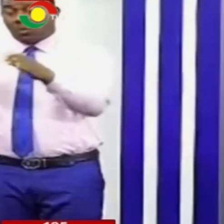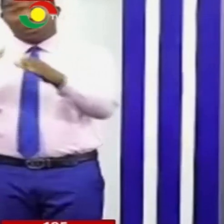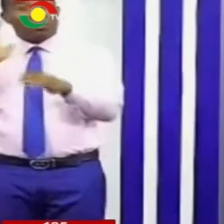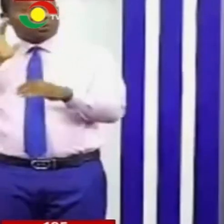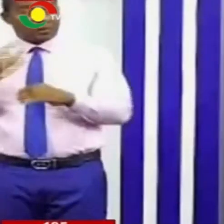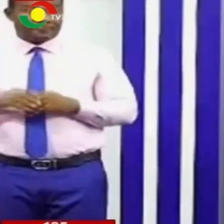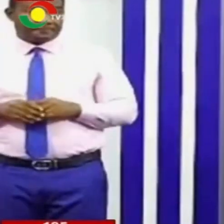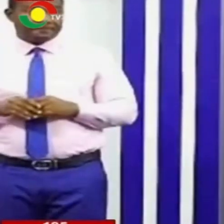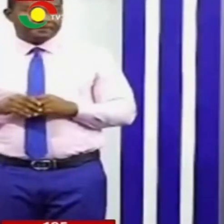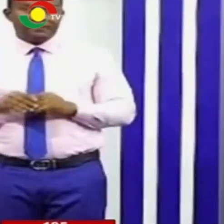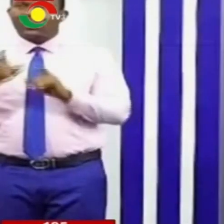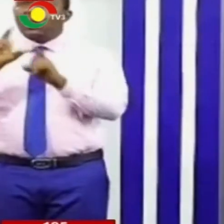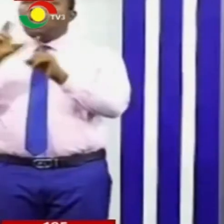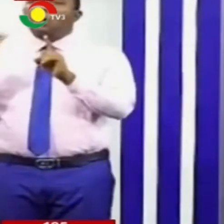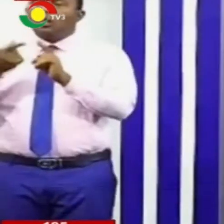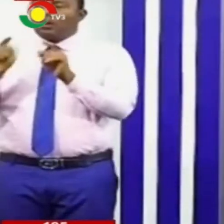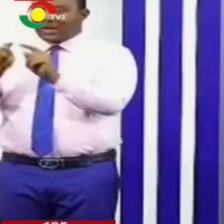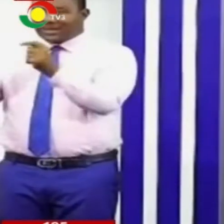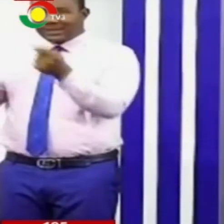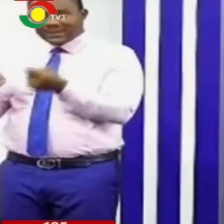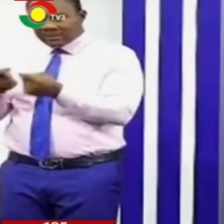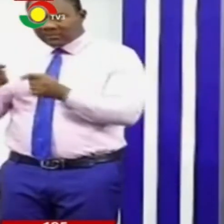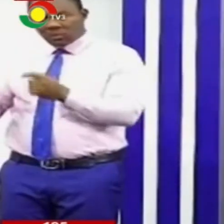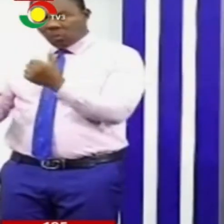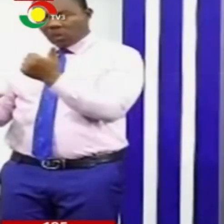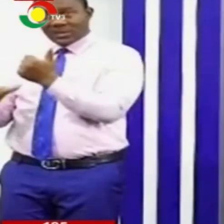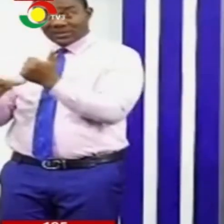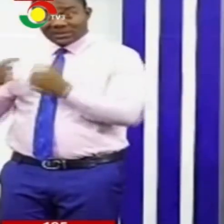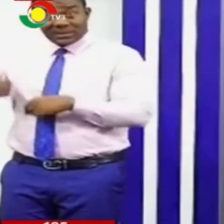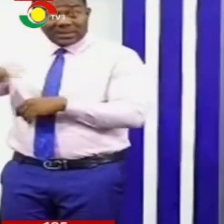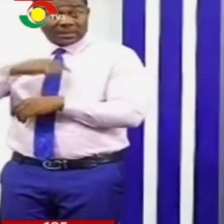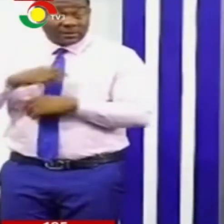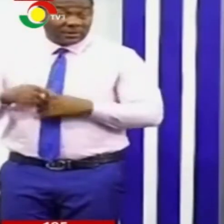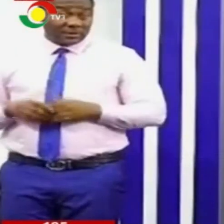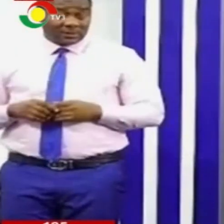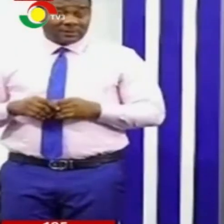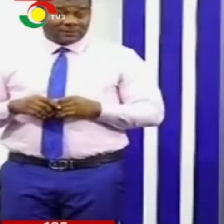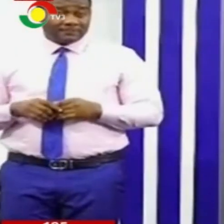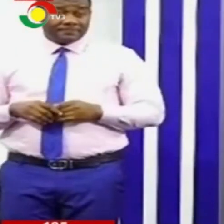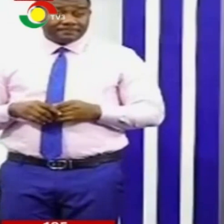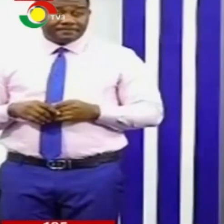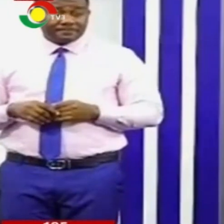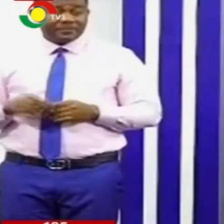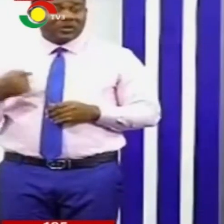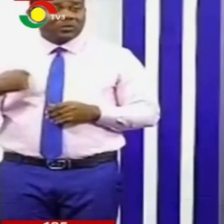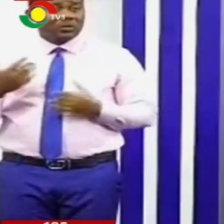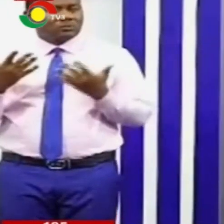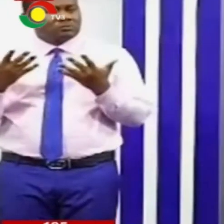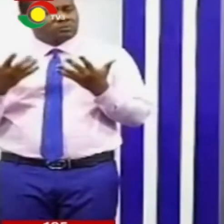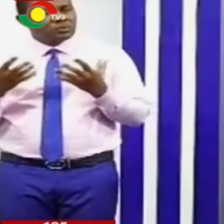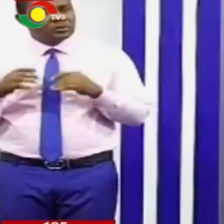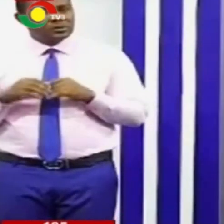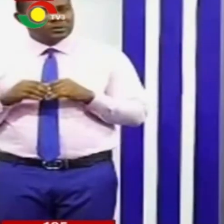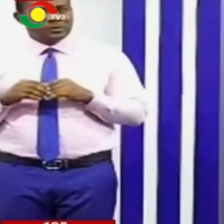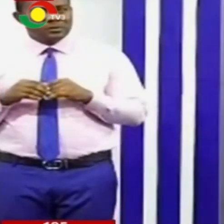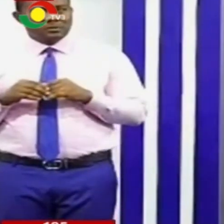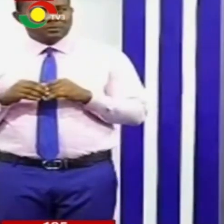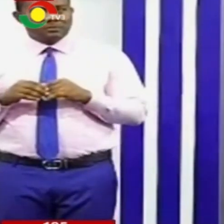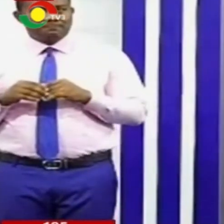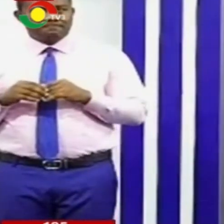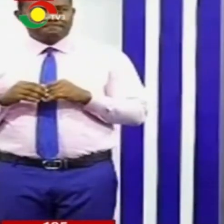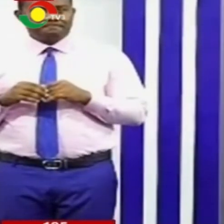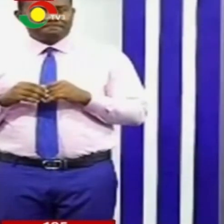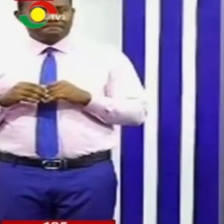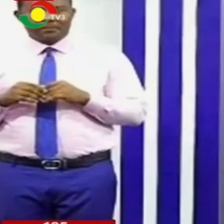thank the local teams that are assisting us in this exercise. As much as possible, we want to ask that you clear all local communication you are